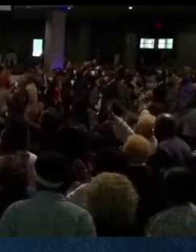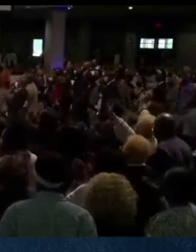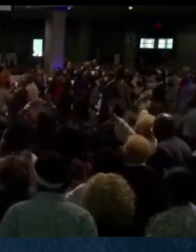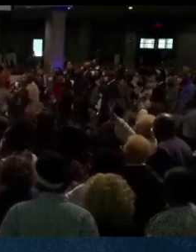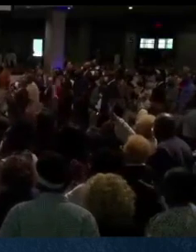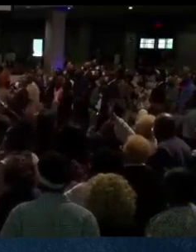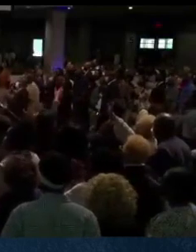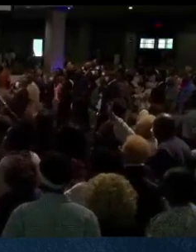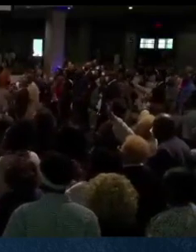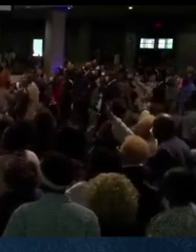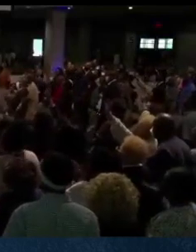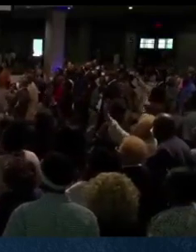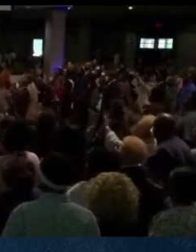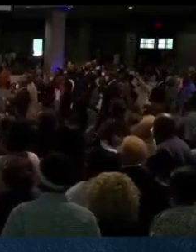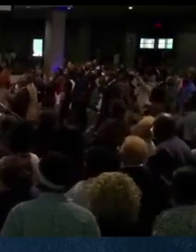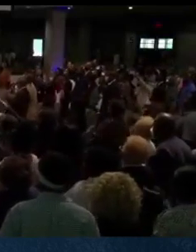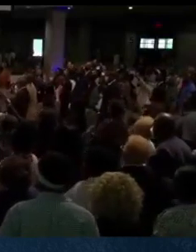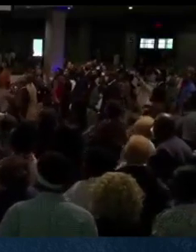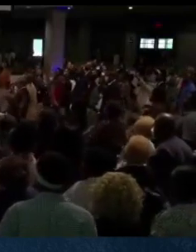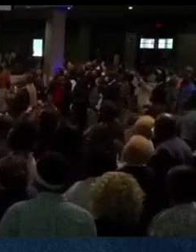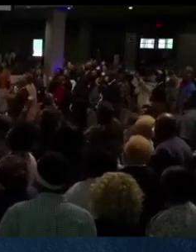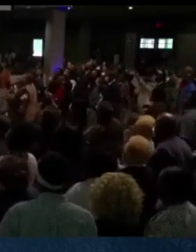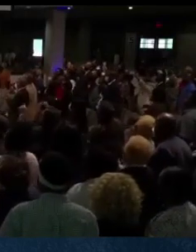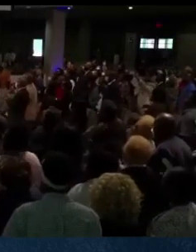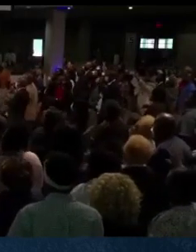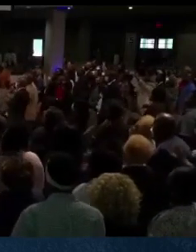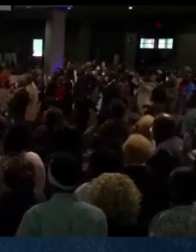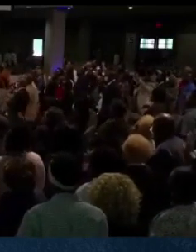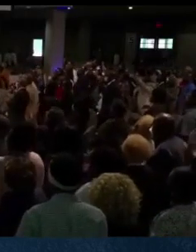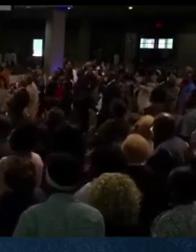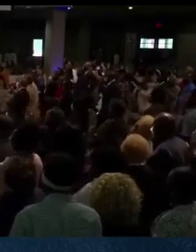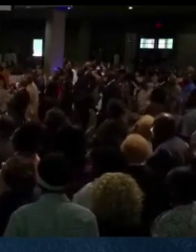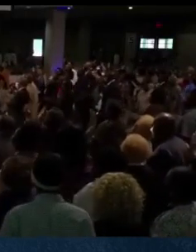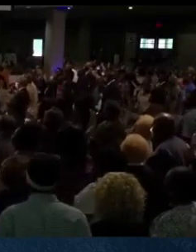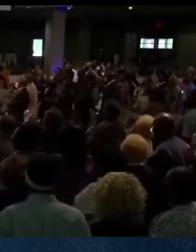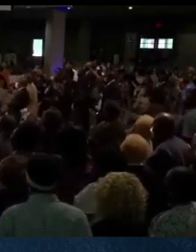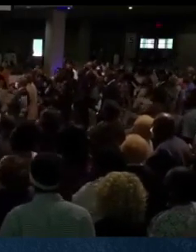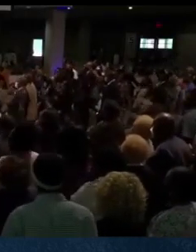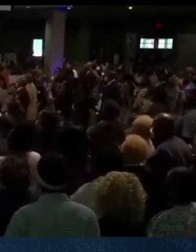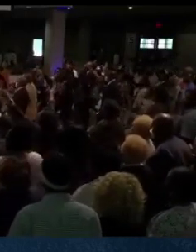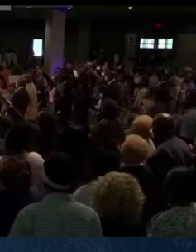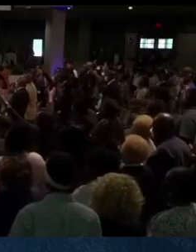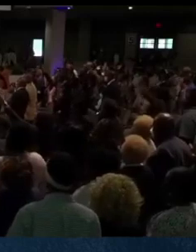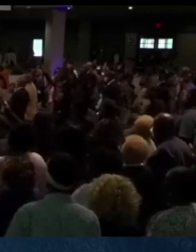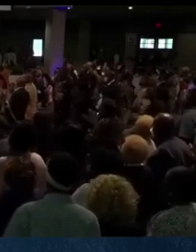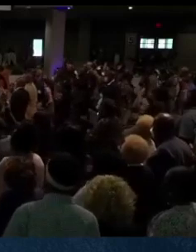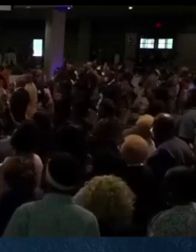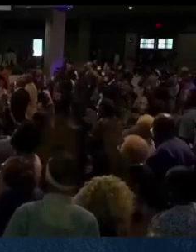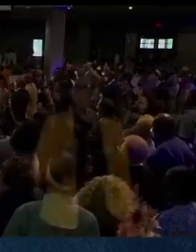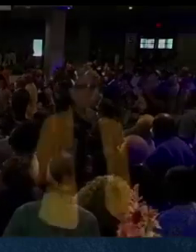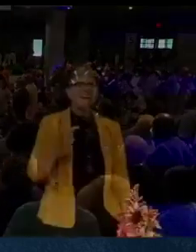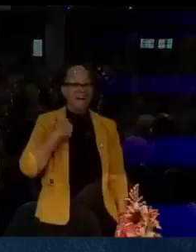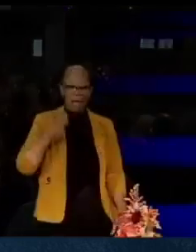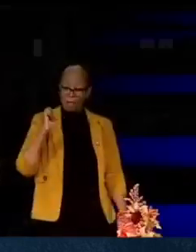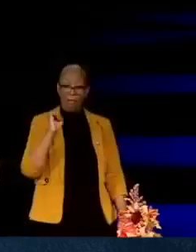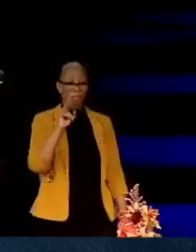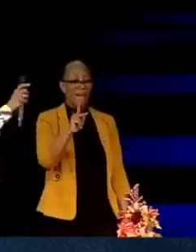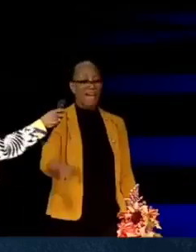Forevermore. I need somebody to jump up and praise God and say, that's it. I'm